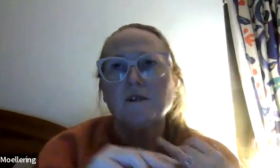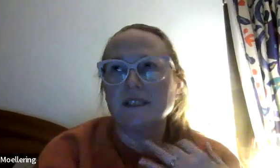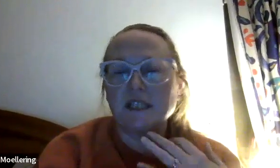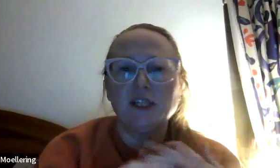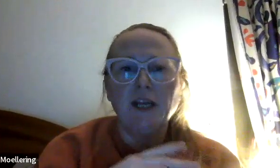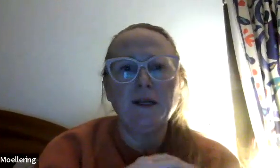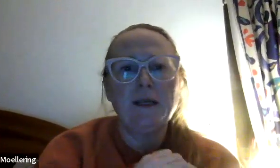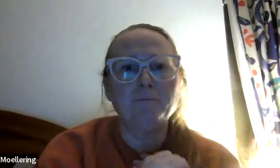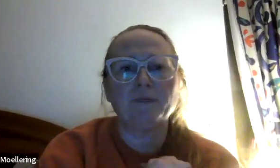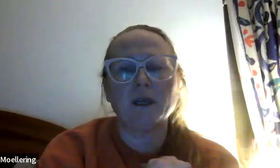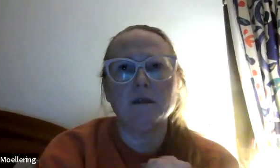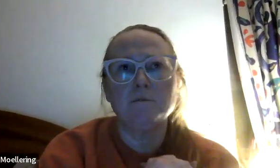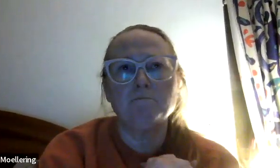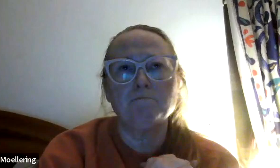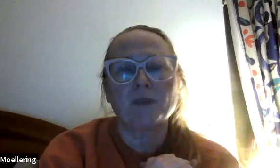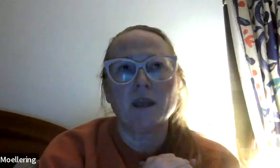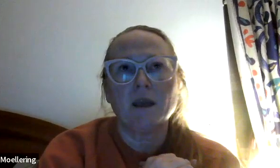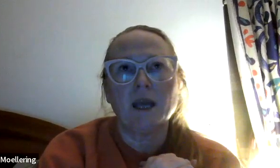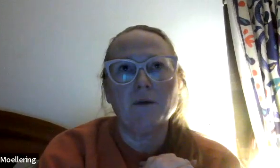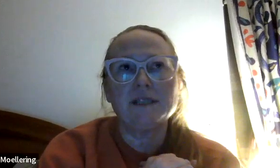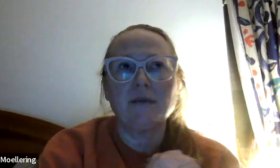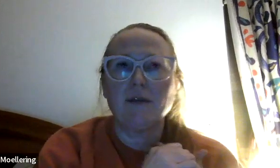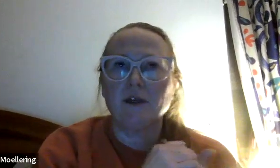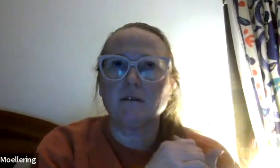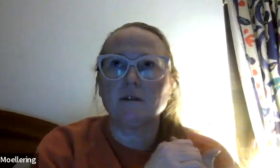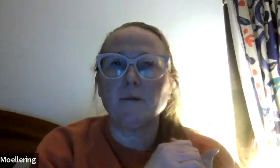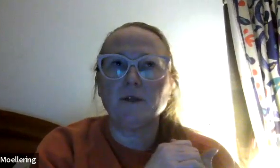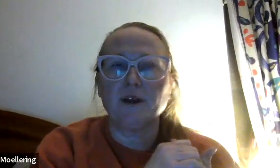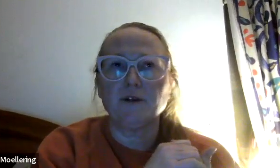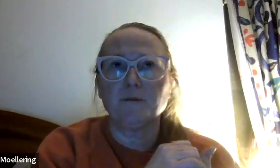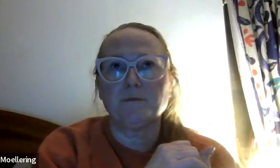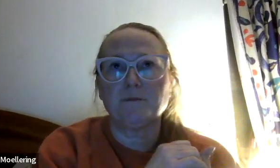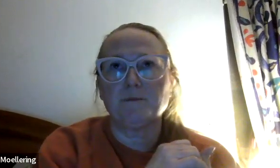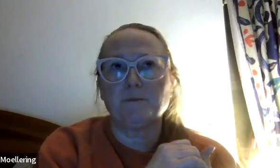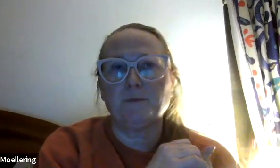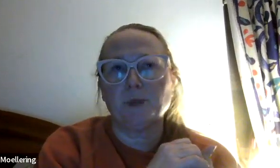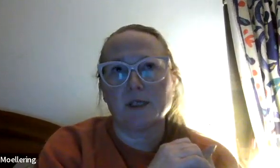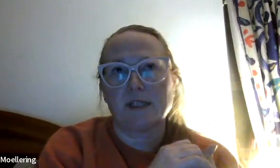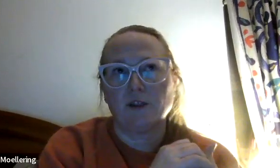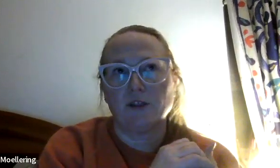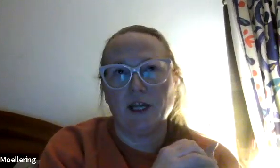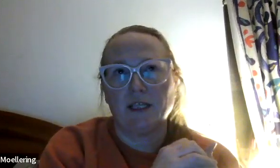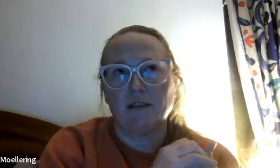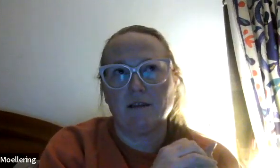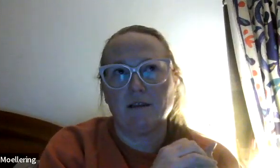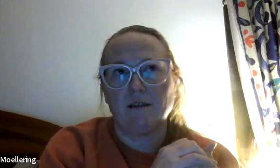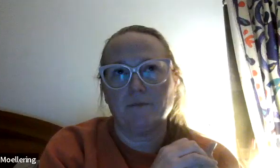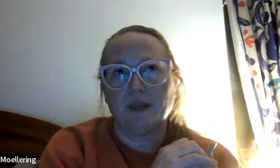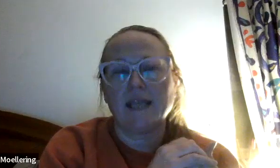got a dictionary. I want to say we have a couple of other books that are not, I guess